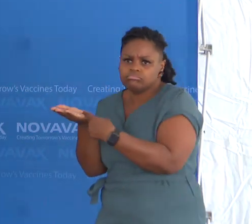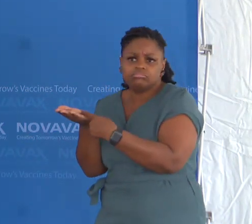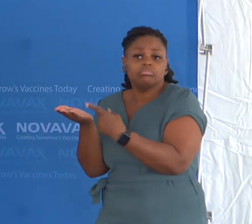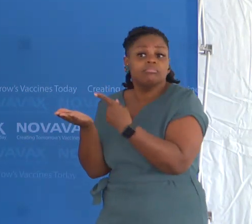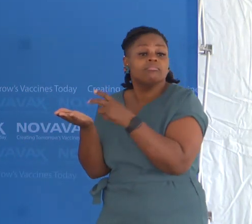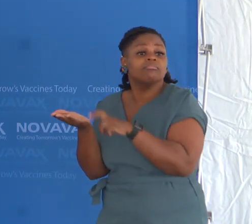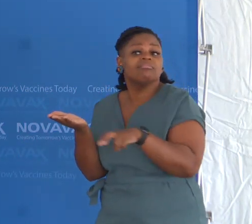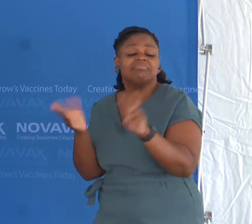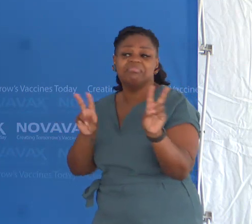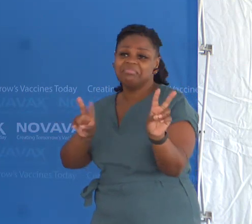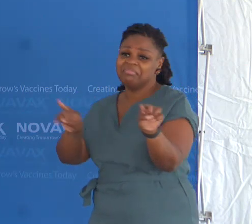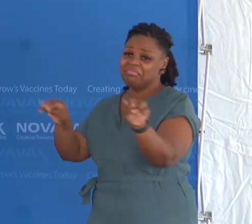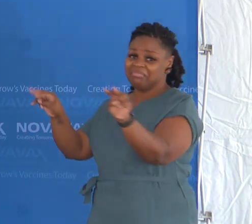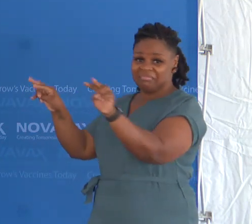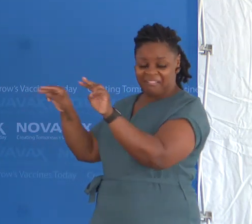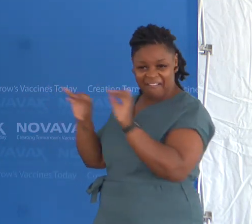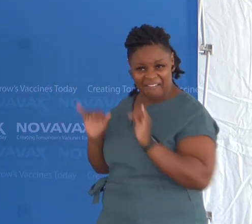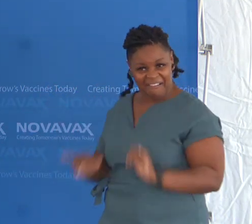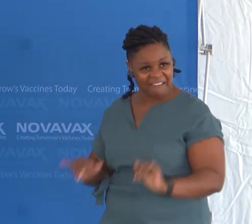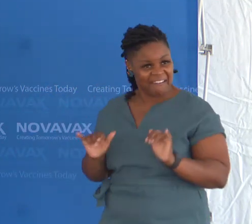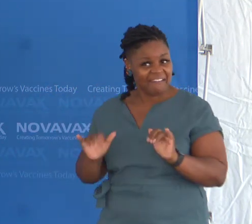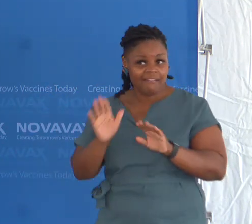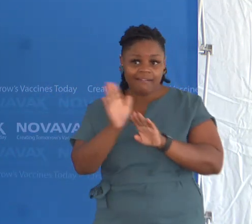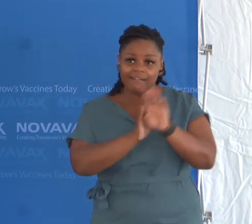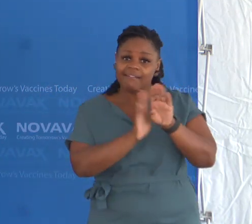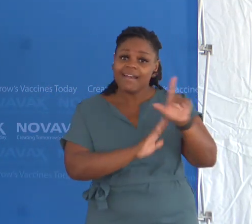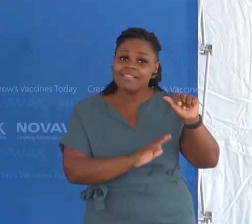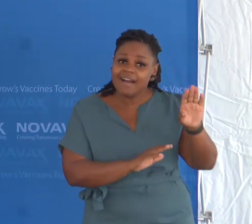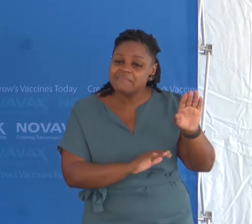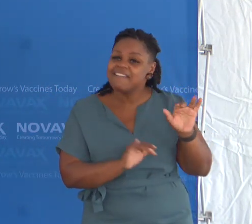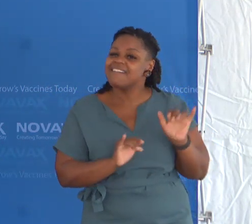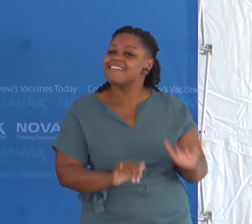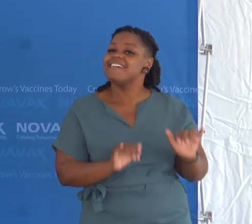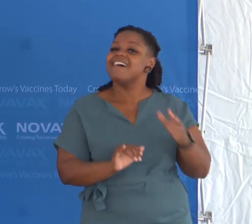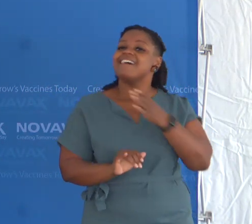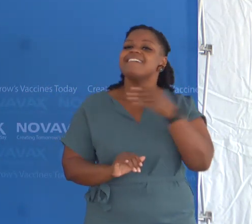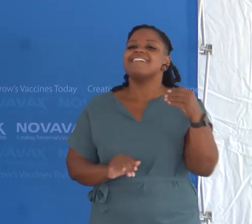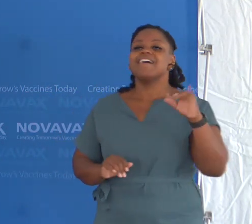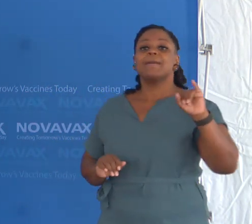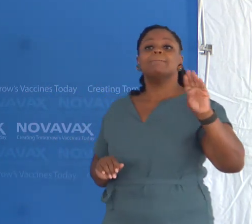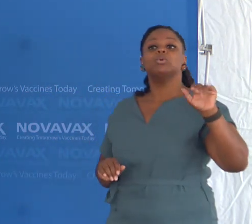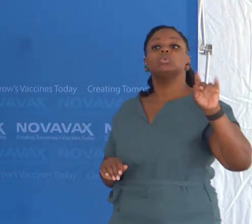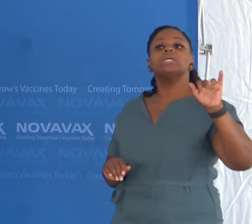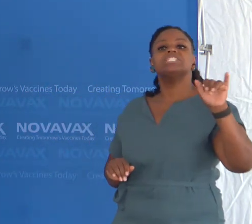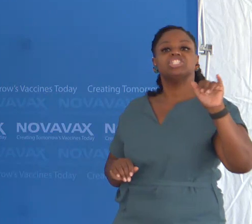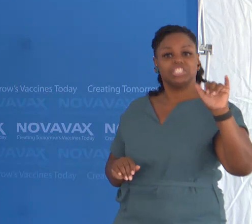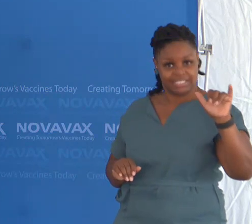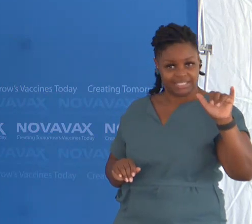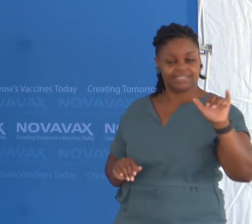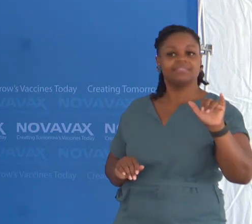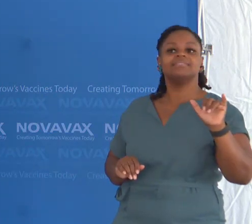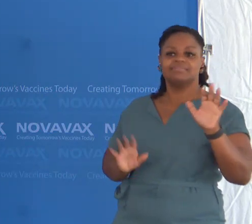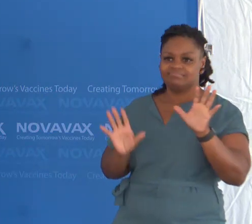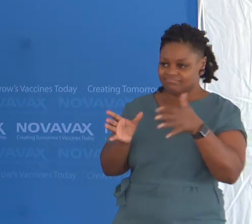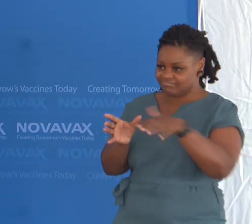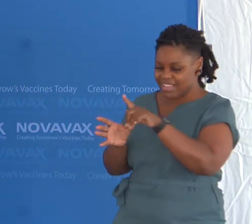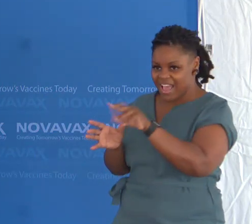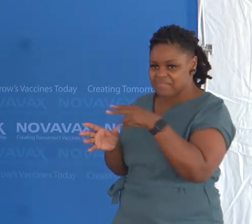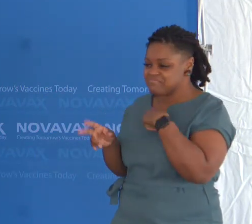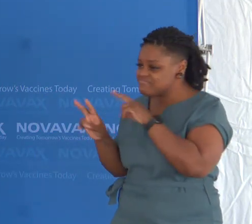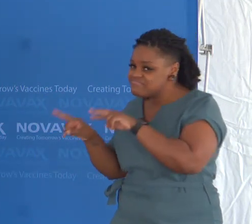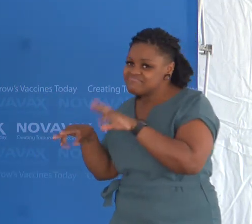tour the Discovery Lab and the Immunology Lab here at Novavax's headquarters in Gaithersburg, and to